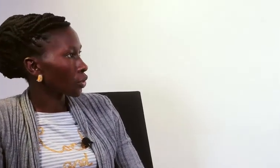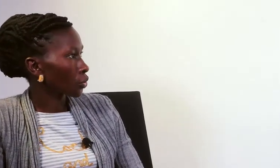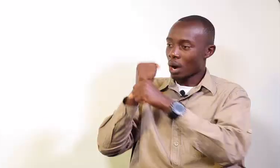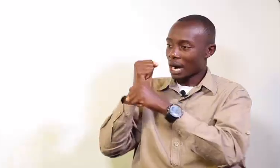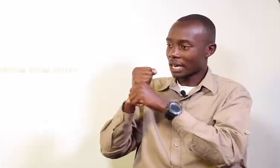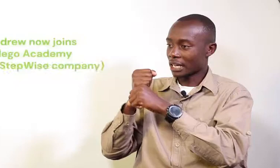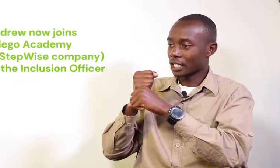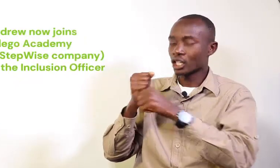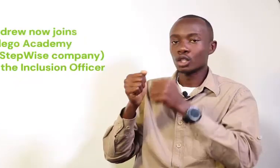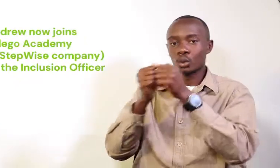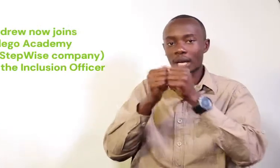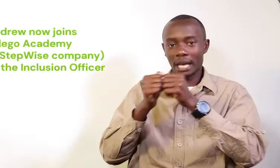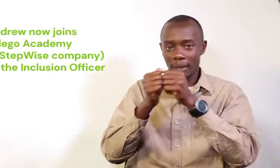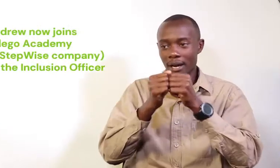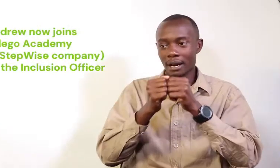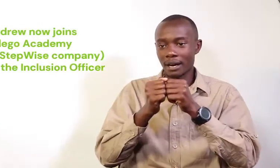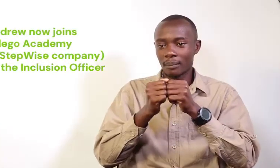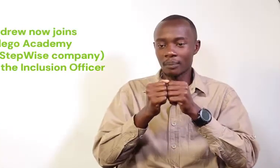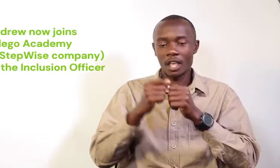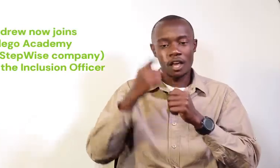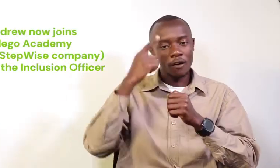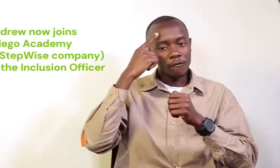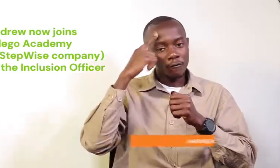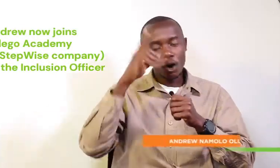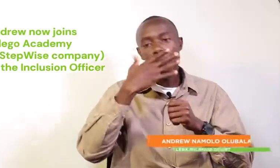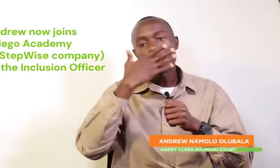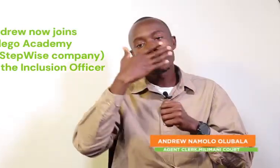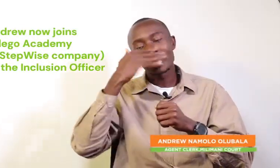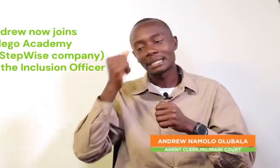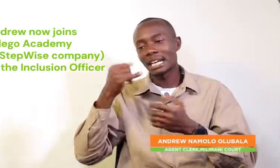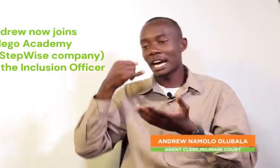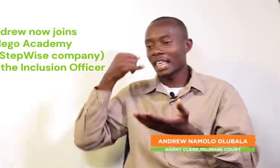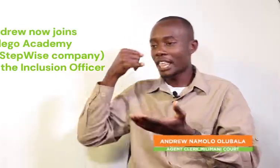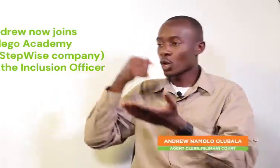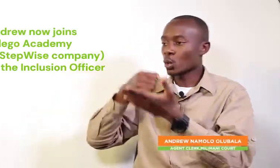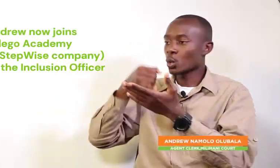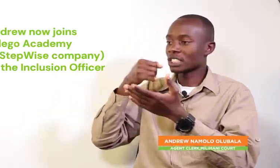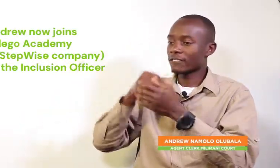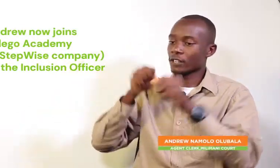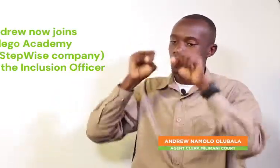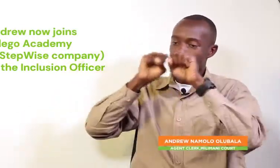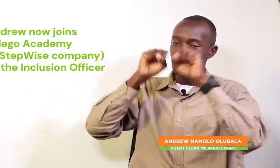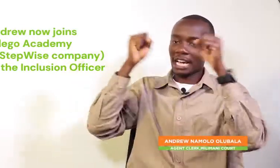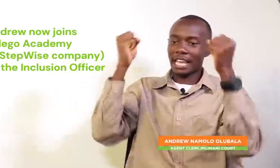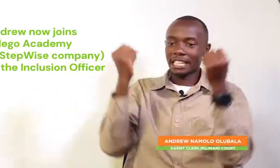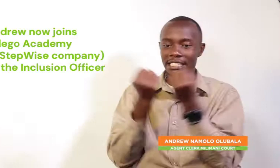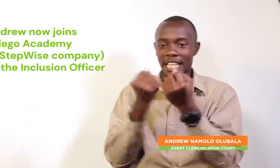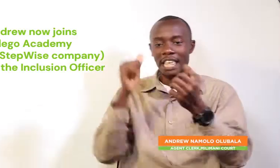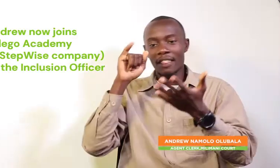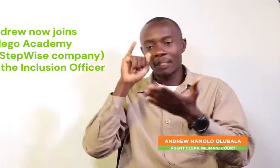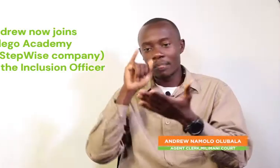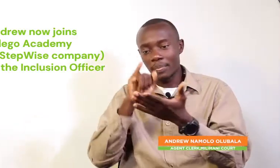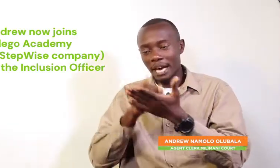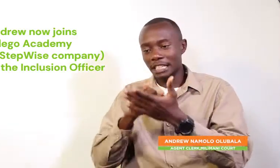to work together for better inclusive society